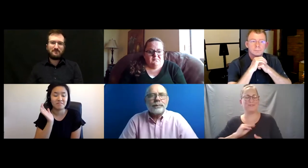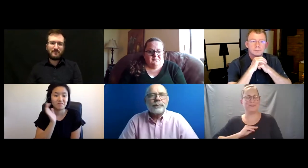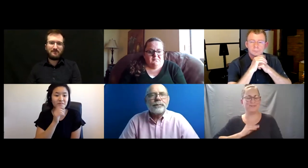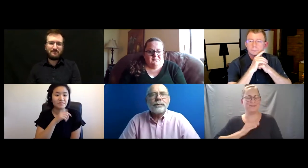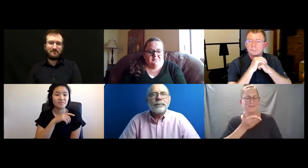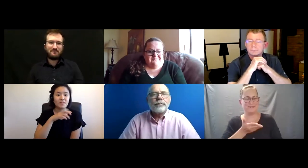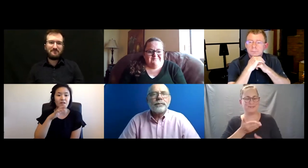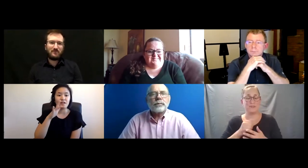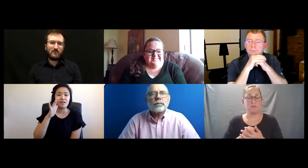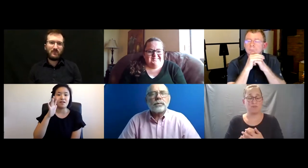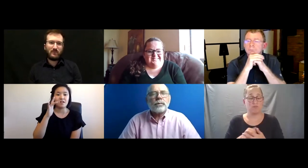Michelle?